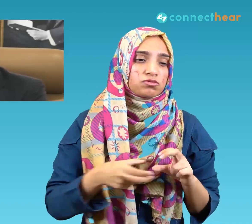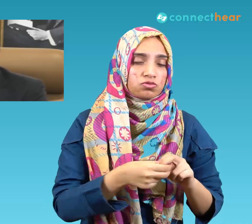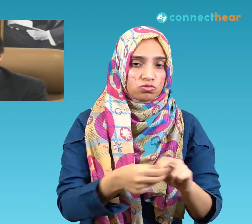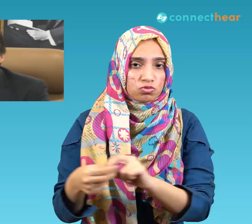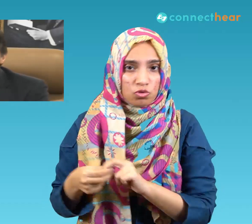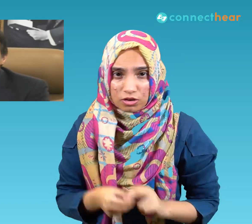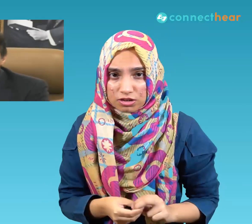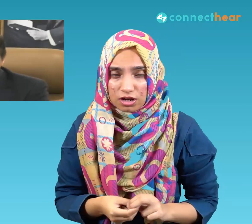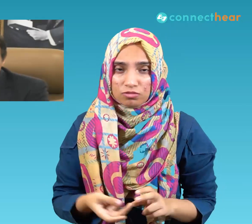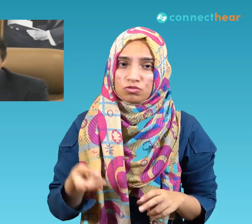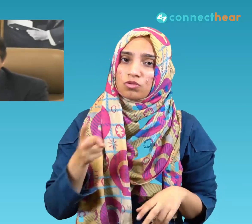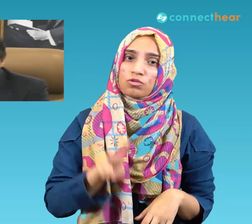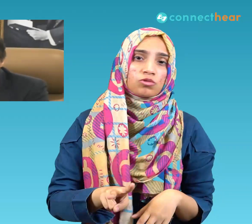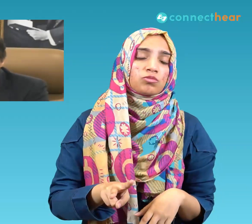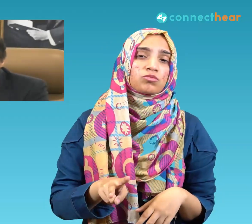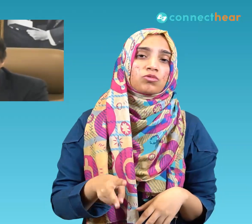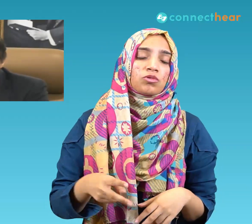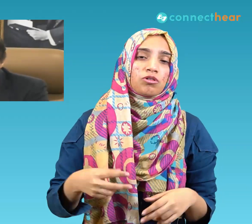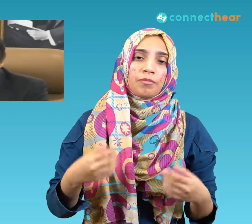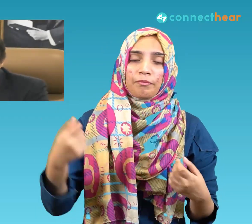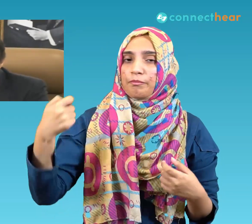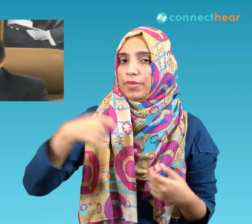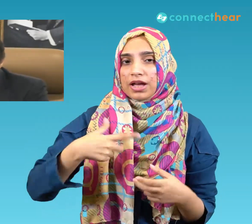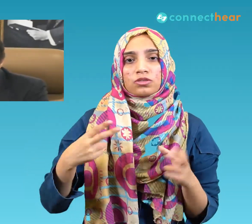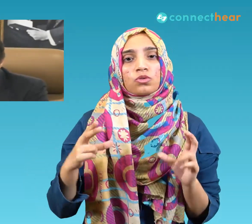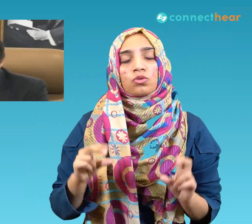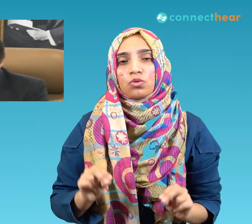secondly, those people, who